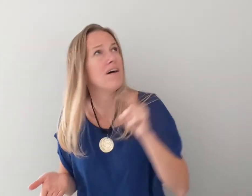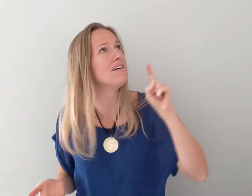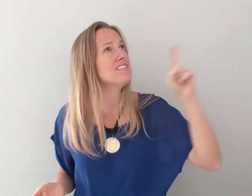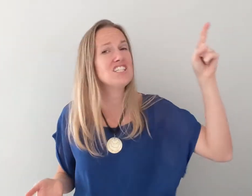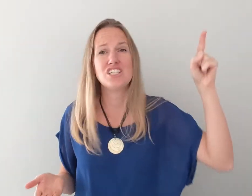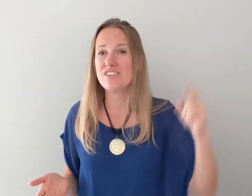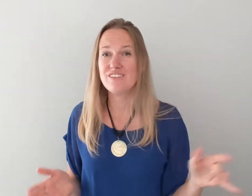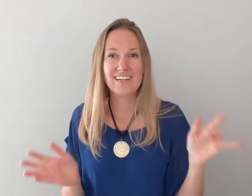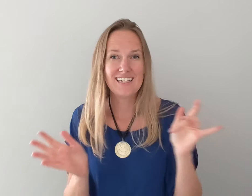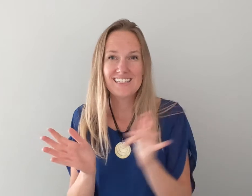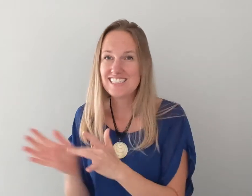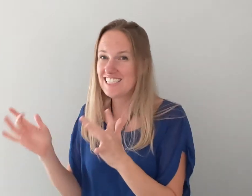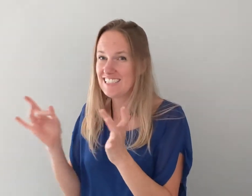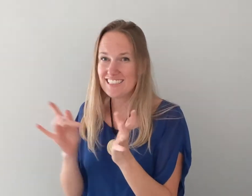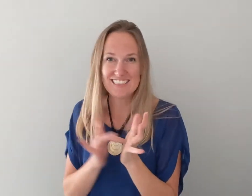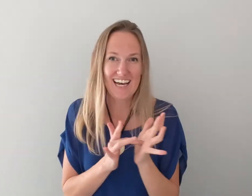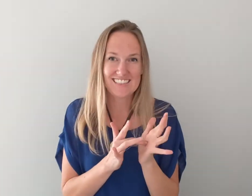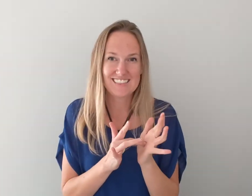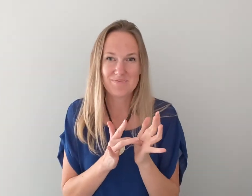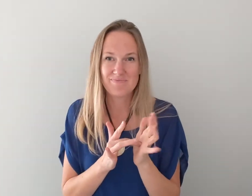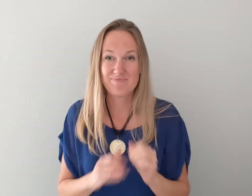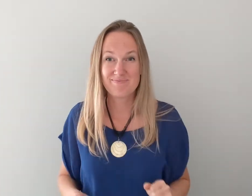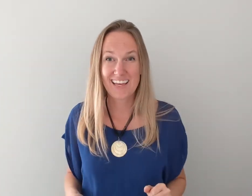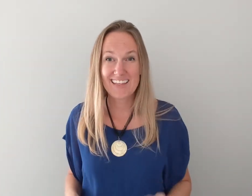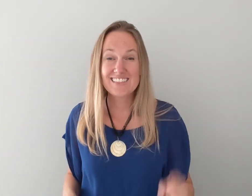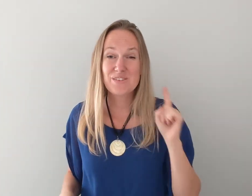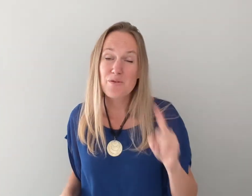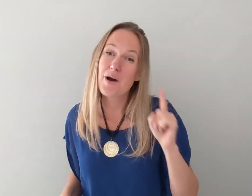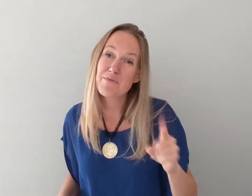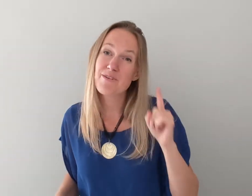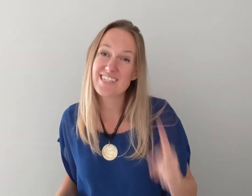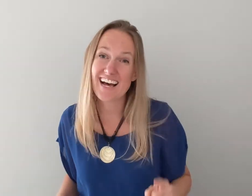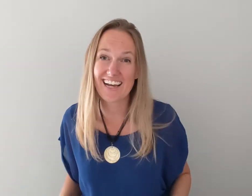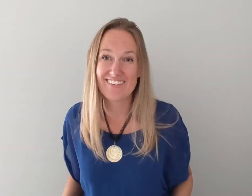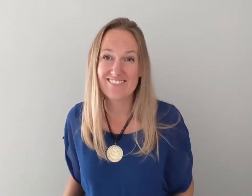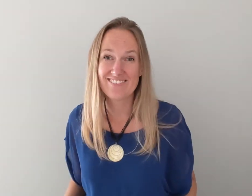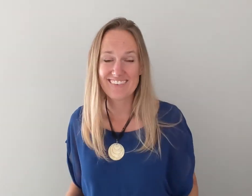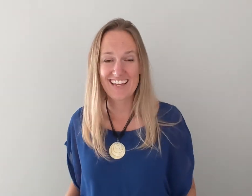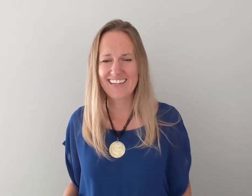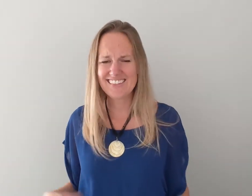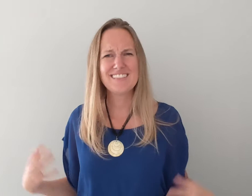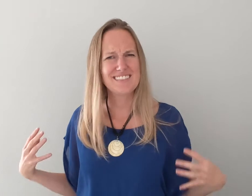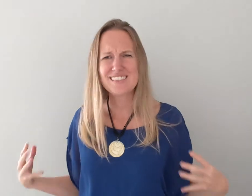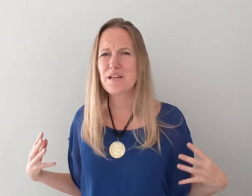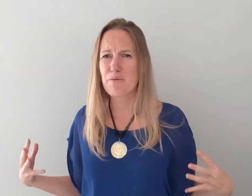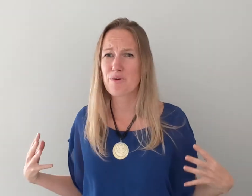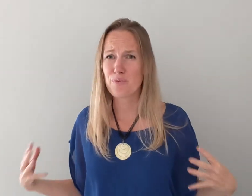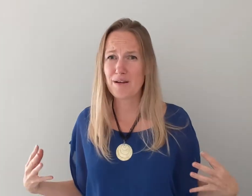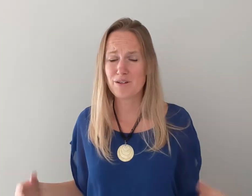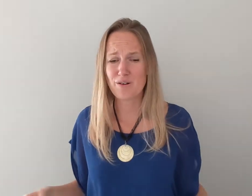all to you, Jesus. Okay, let's do it one more time. Okay? This is an incredible chorus.